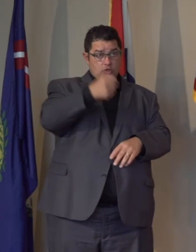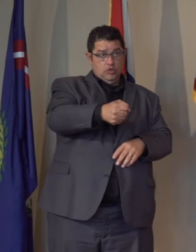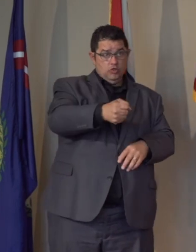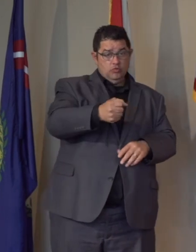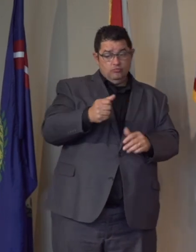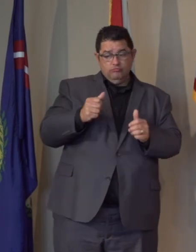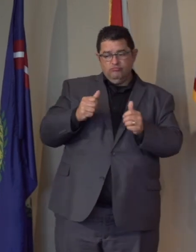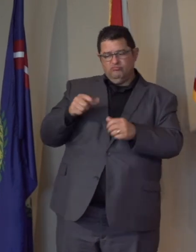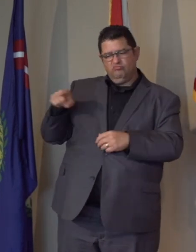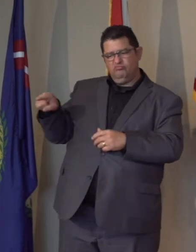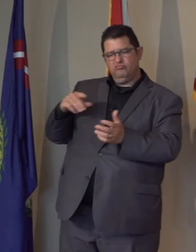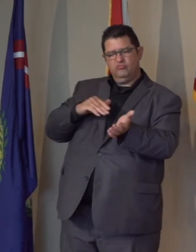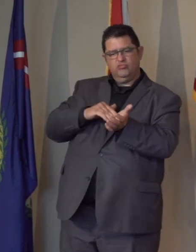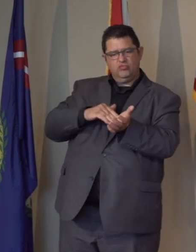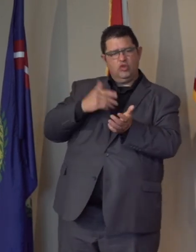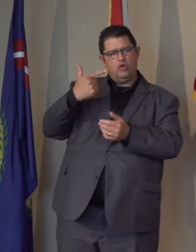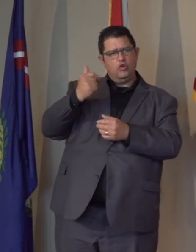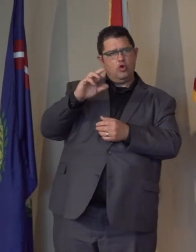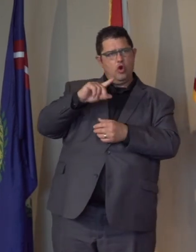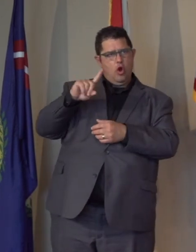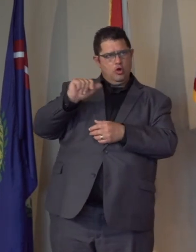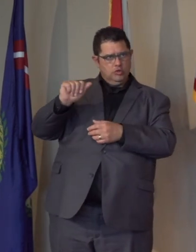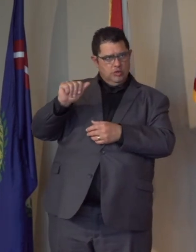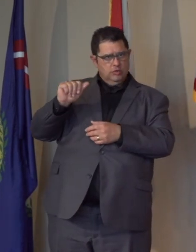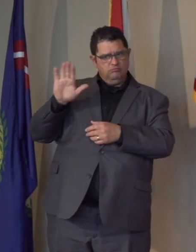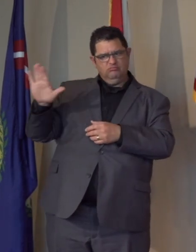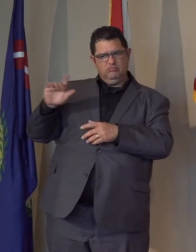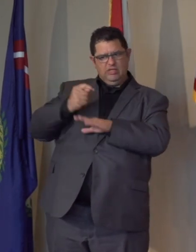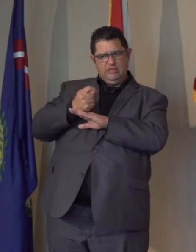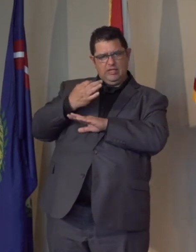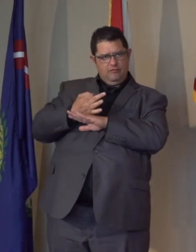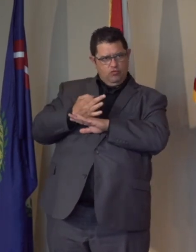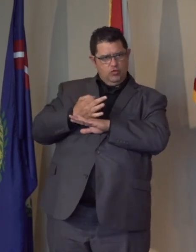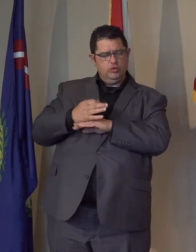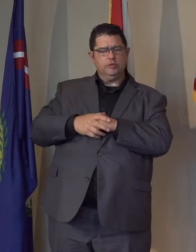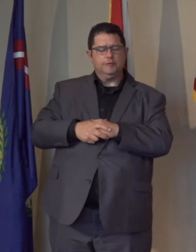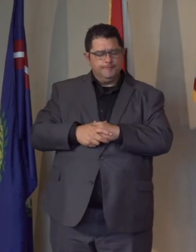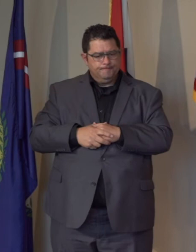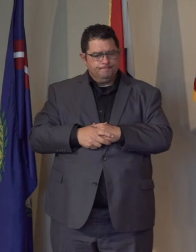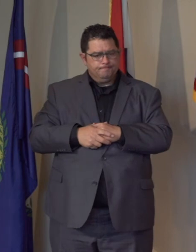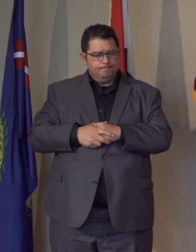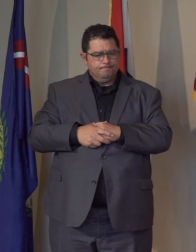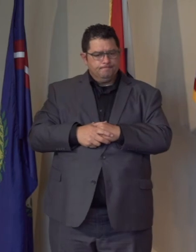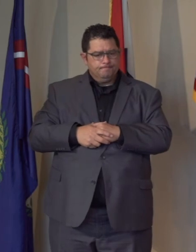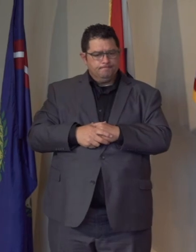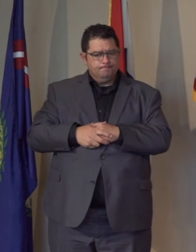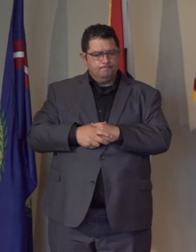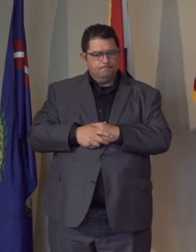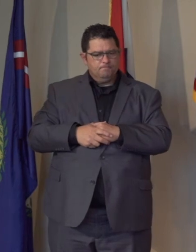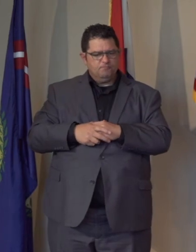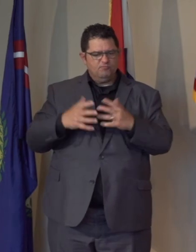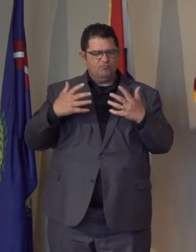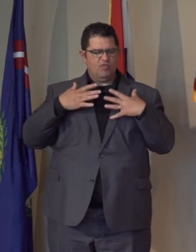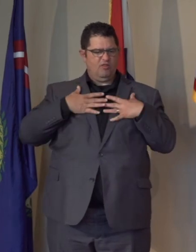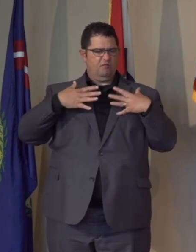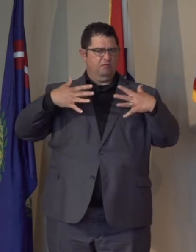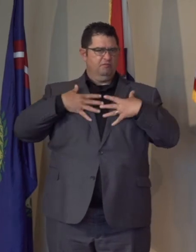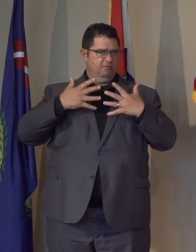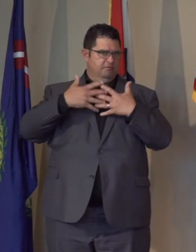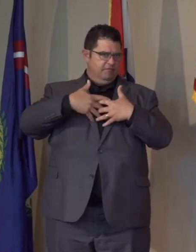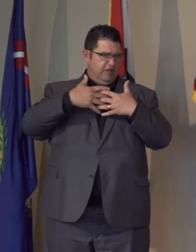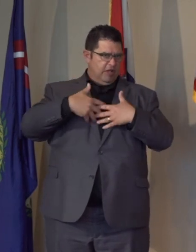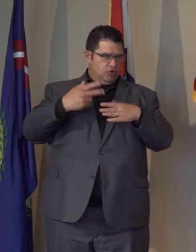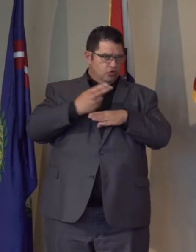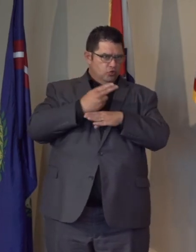Garza's pandemic task force, hospital admissions, ICU admissions, and ventilator usage.